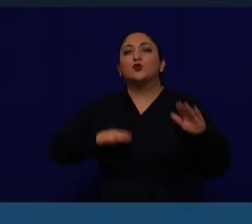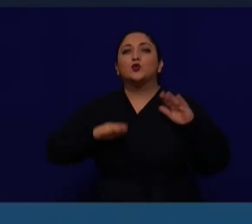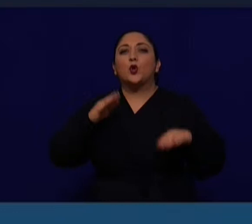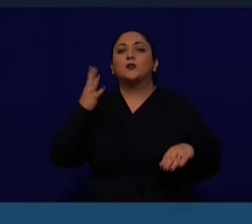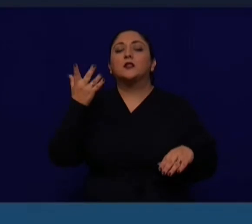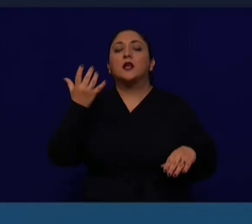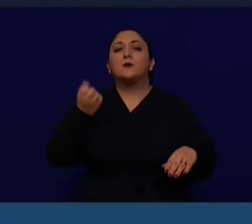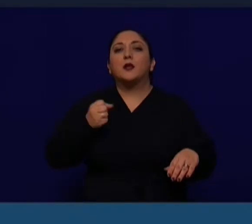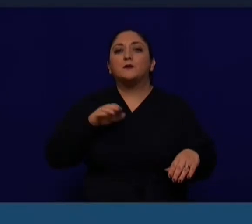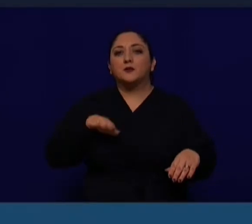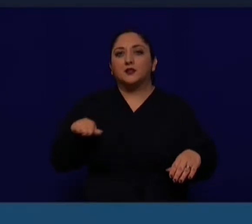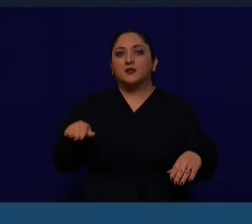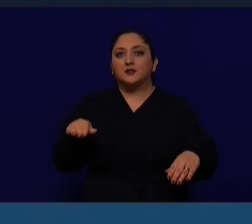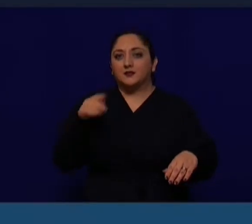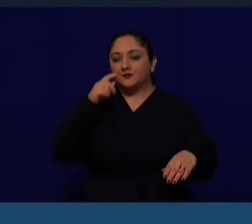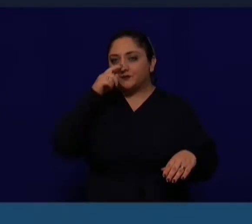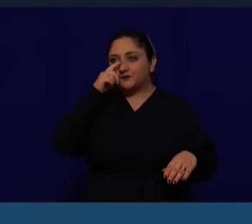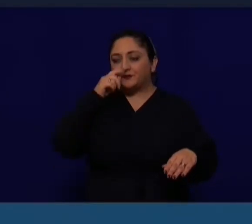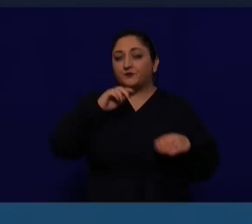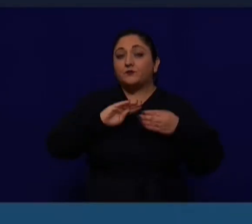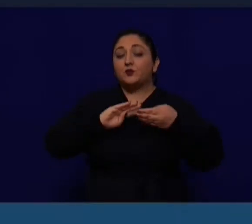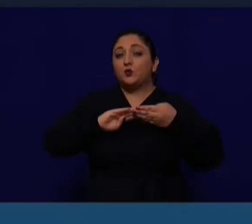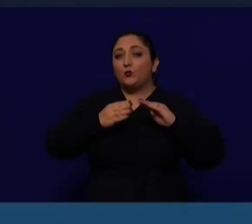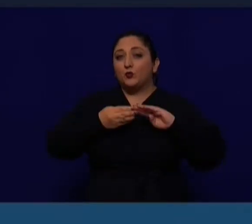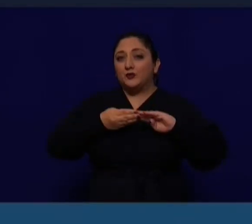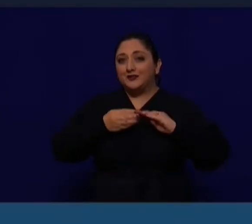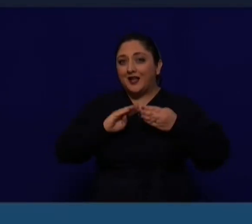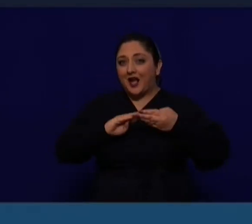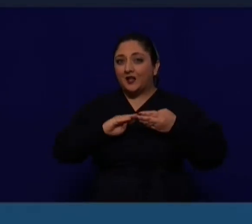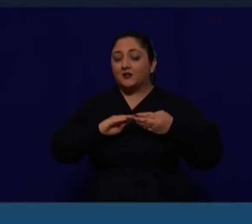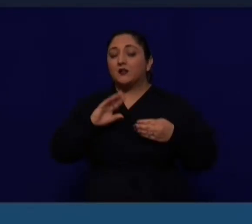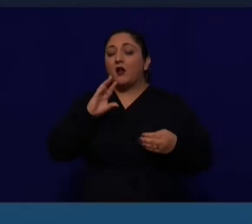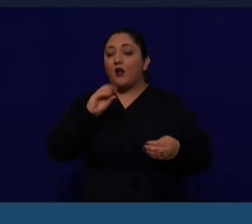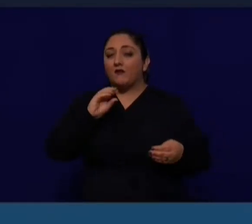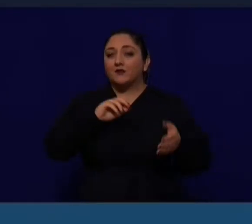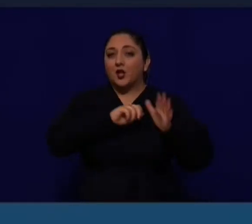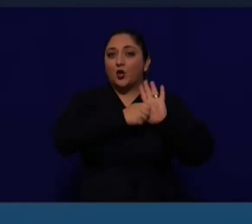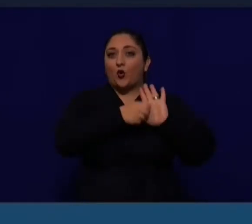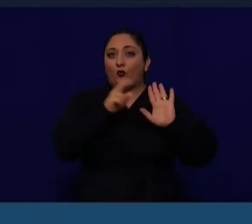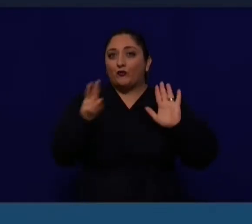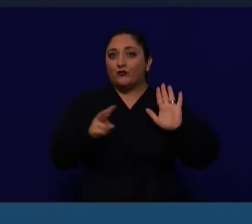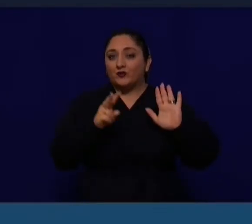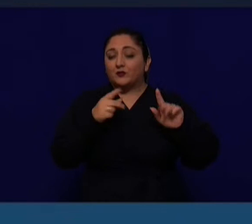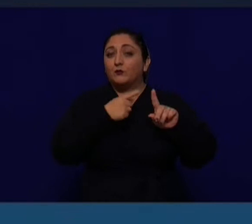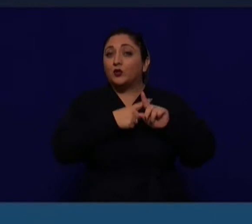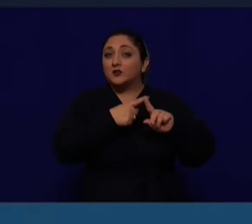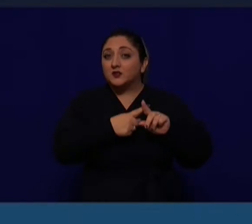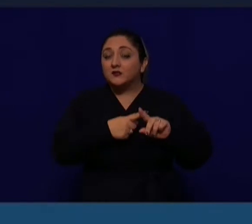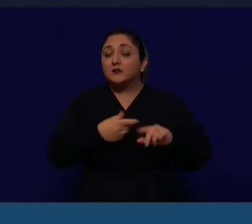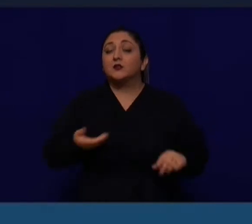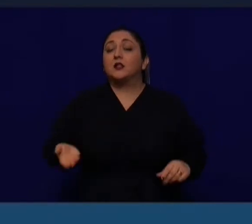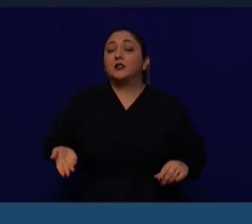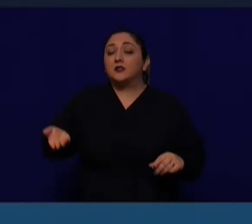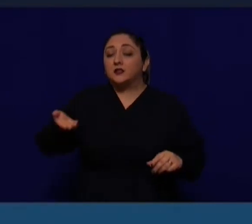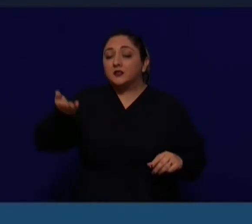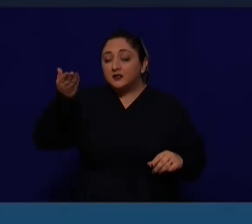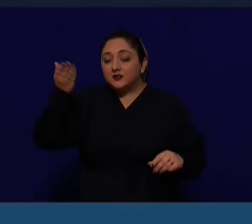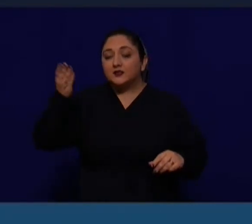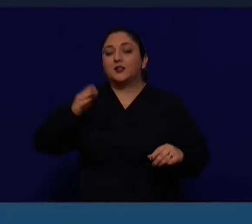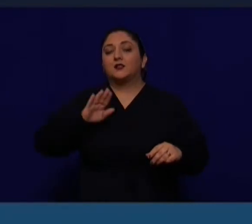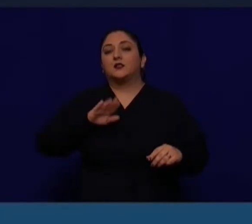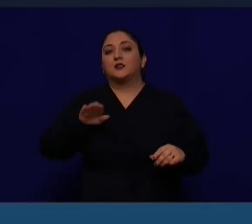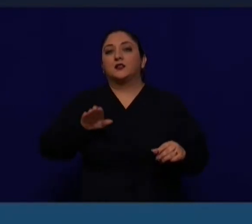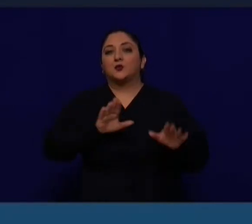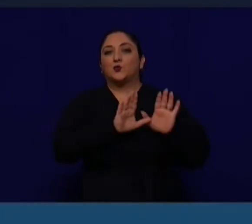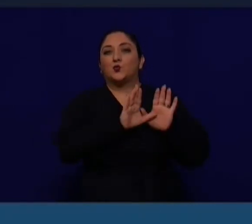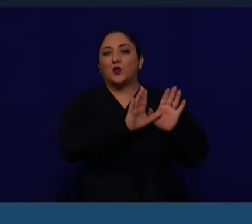jkollna fil-komunità. Kull meta inti ħajkollok ammont ta' nies fil-komunità li jiżdiedu permezz tal-contact tracing tkun qed